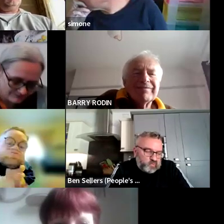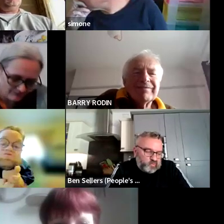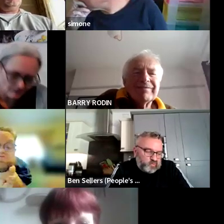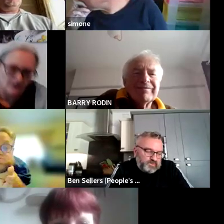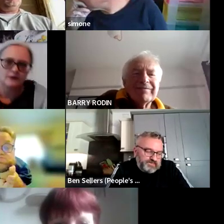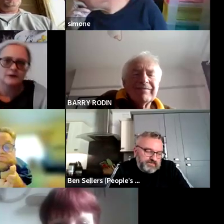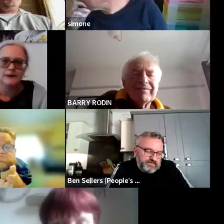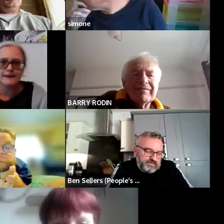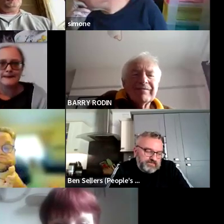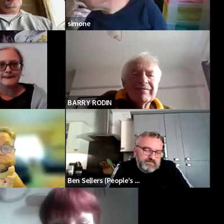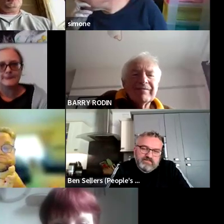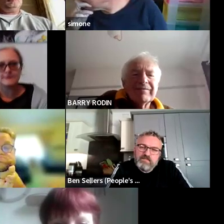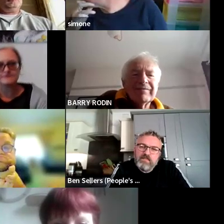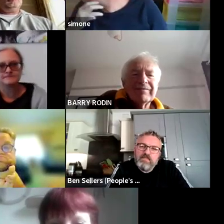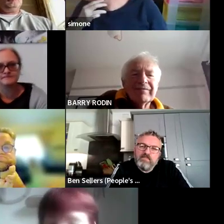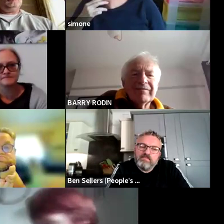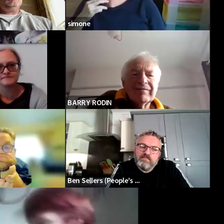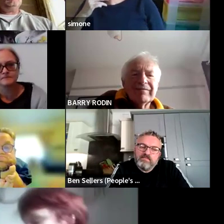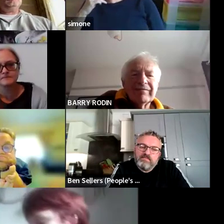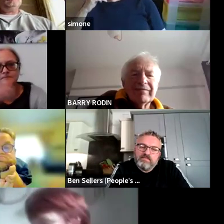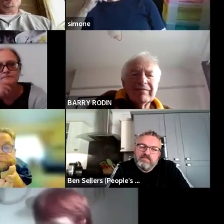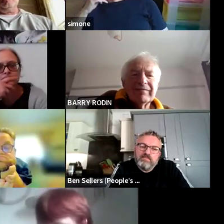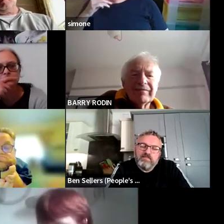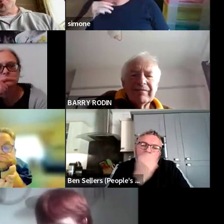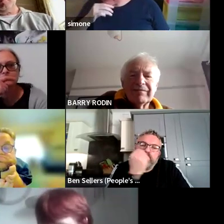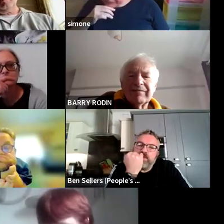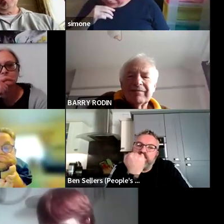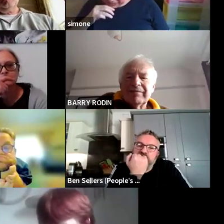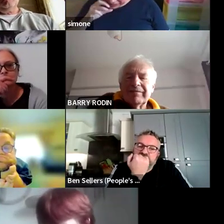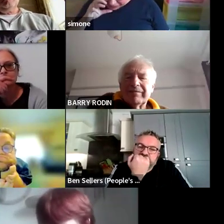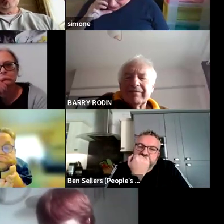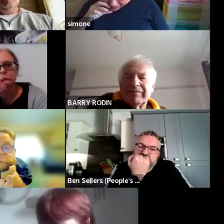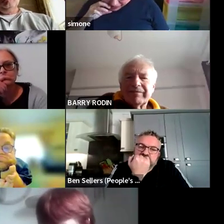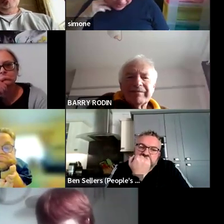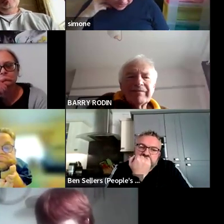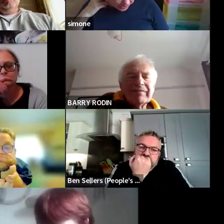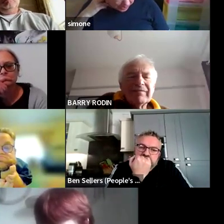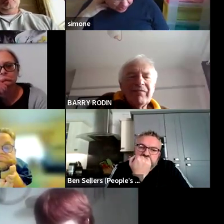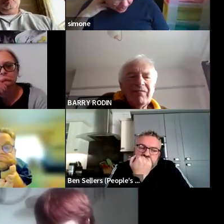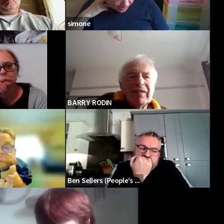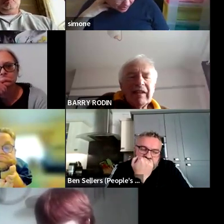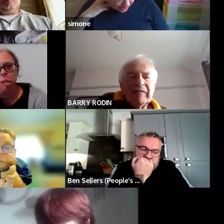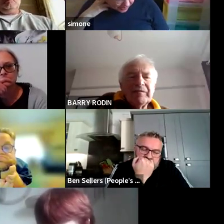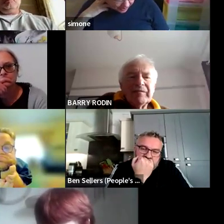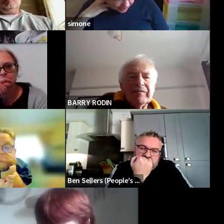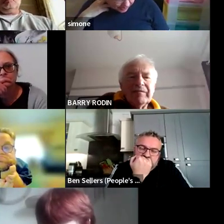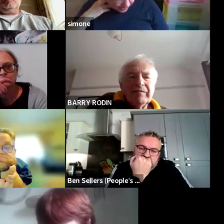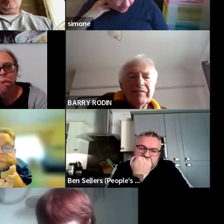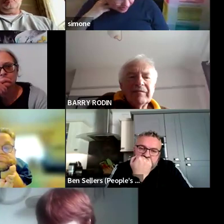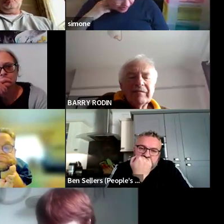campaign, and showing some slides that she wants to present to all of you before we open up to the